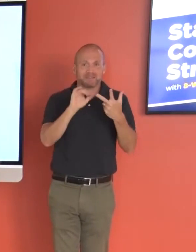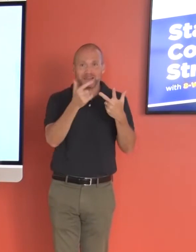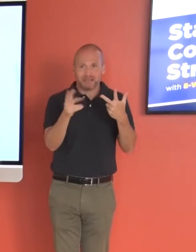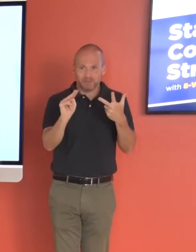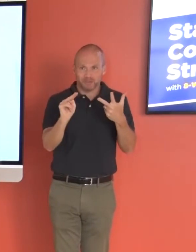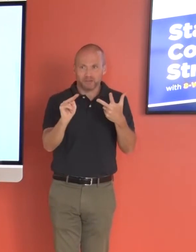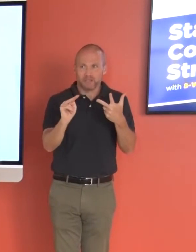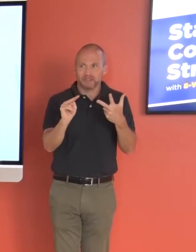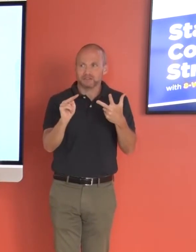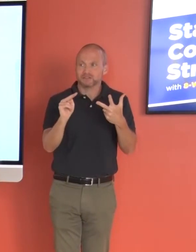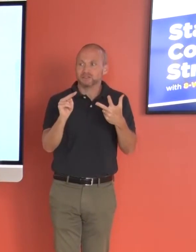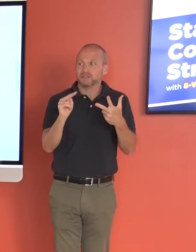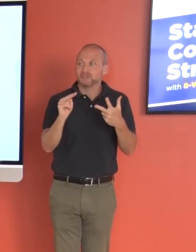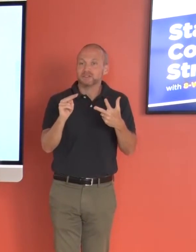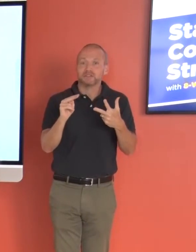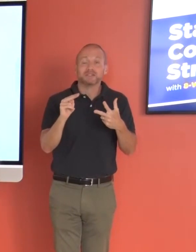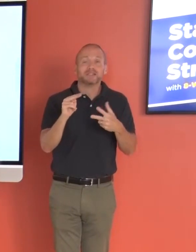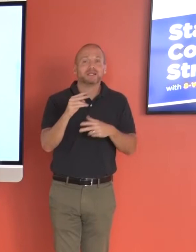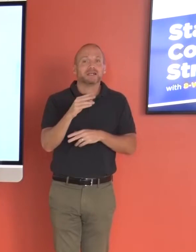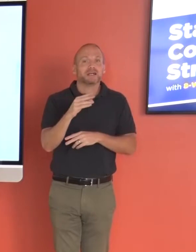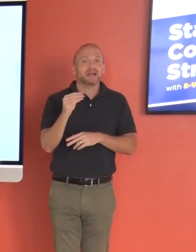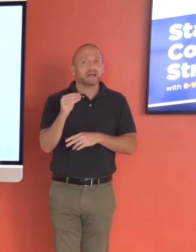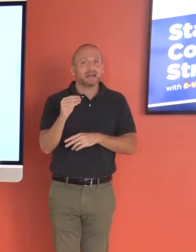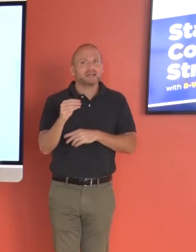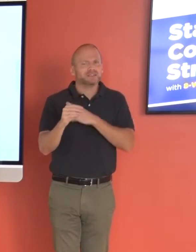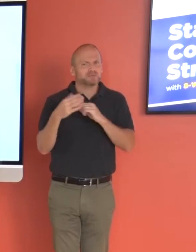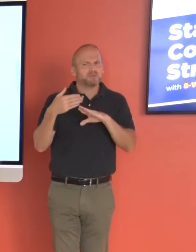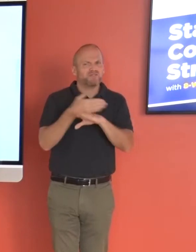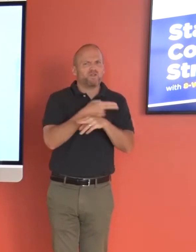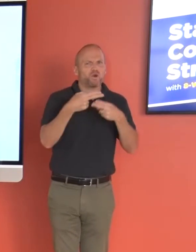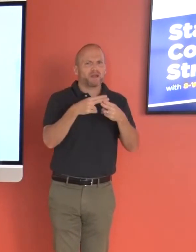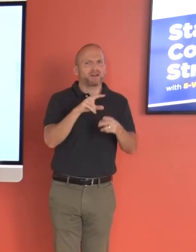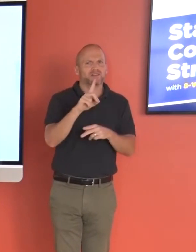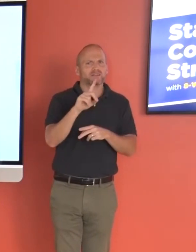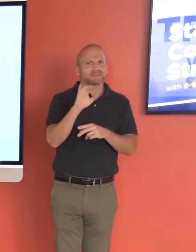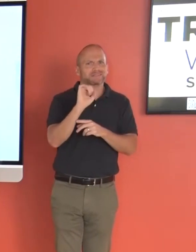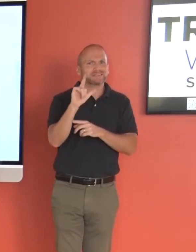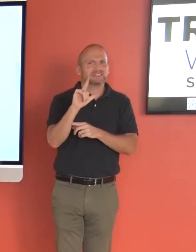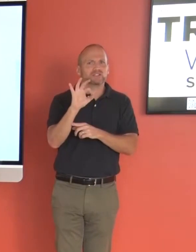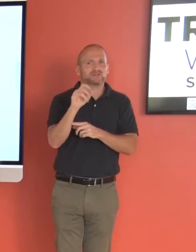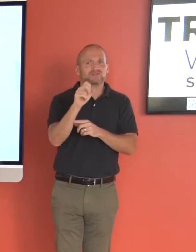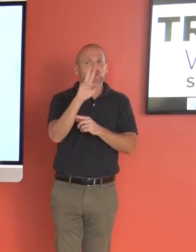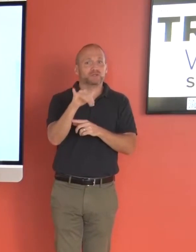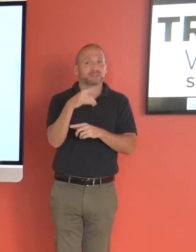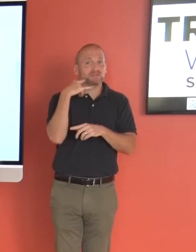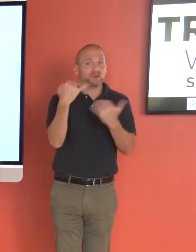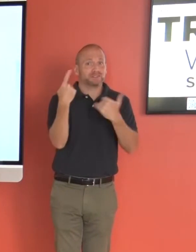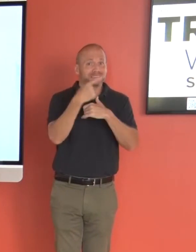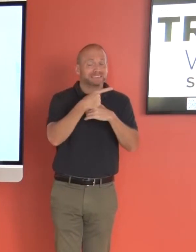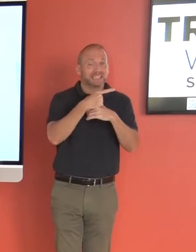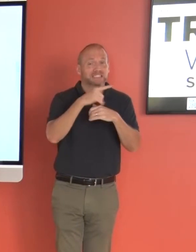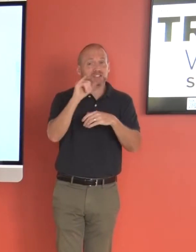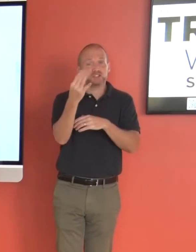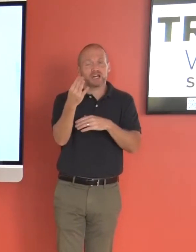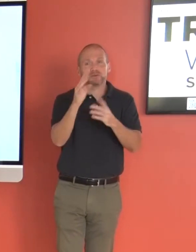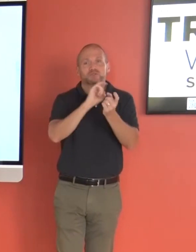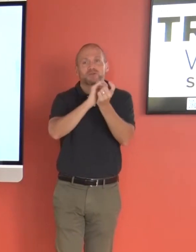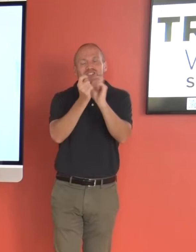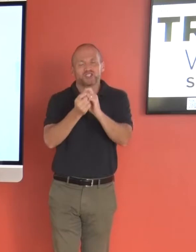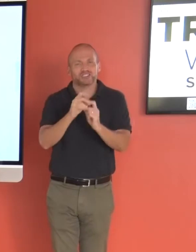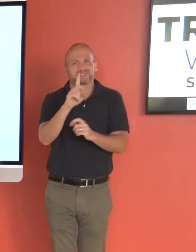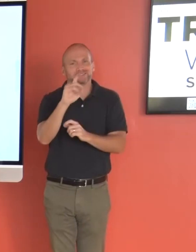voted for this topic. And it was digital fluency for today's jobs. It's been renamed to digital fluency and